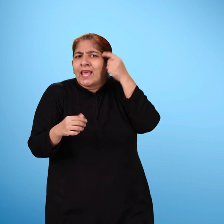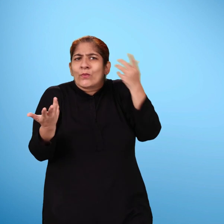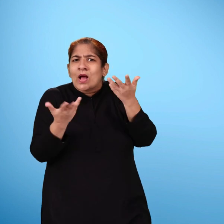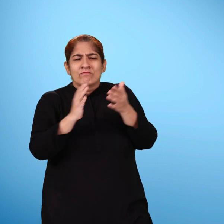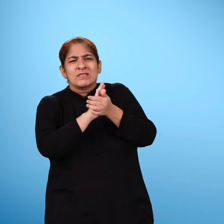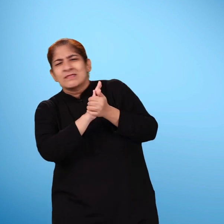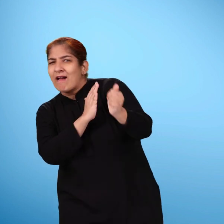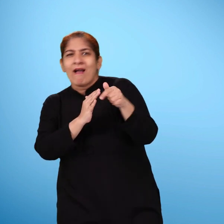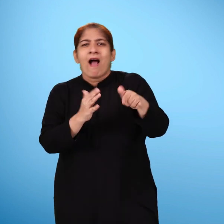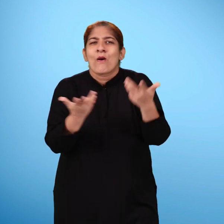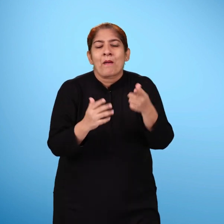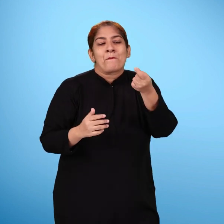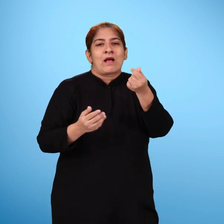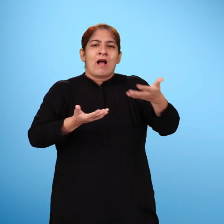Developing entrepreneurial skills.